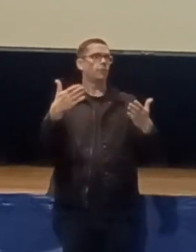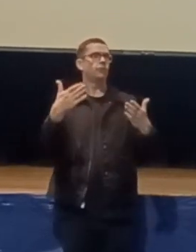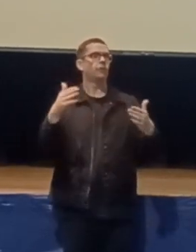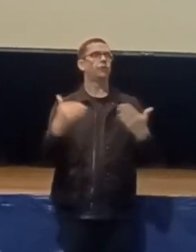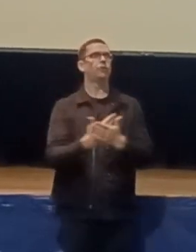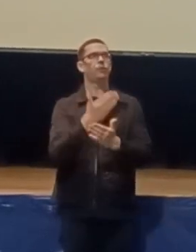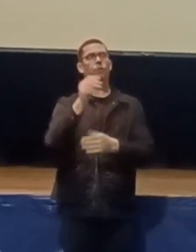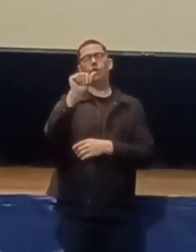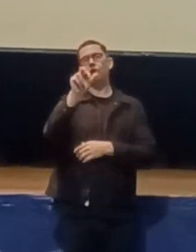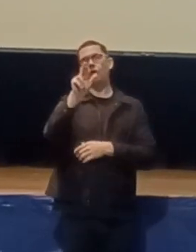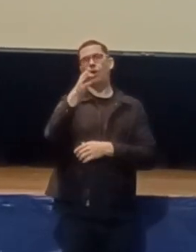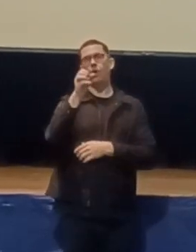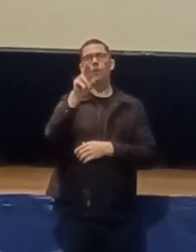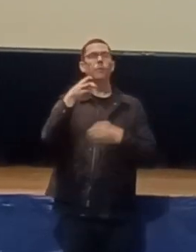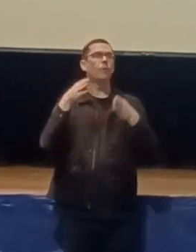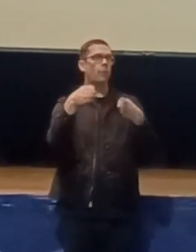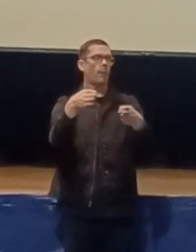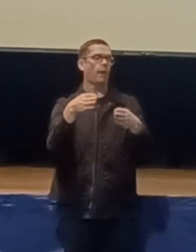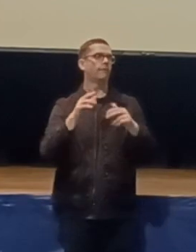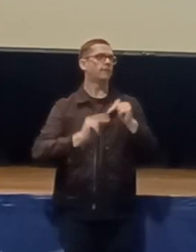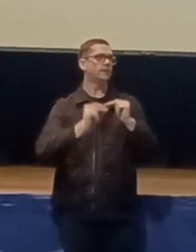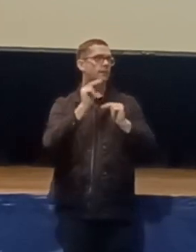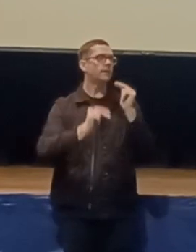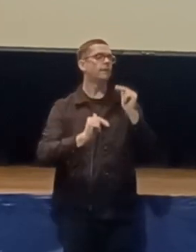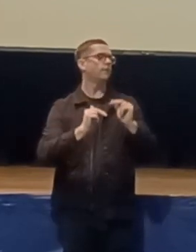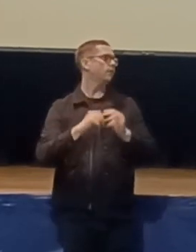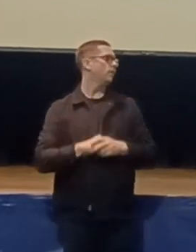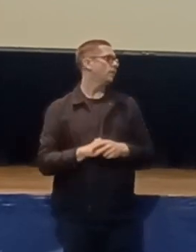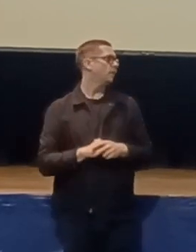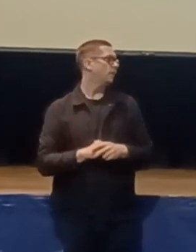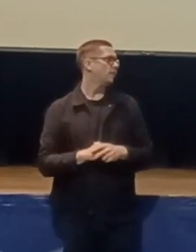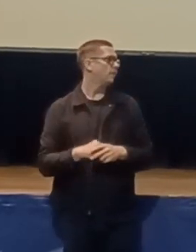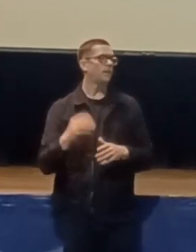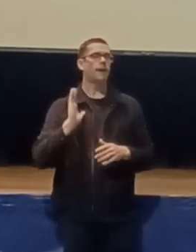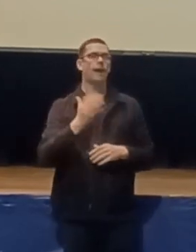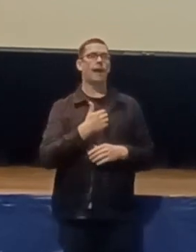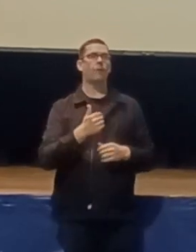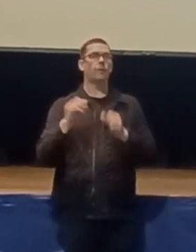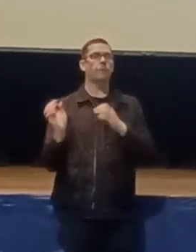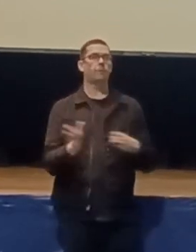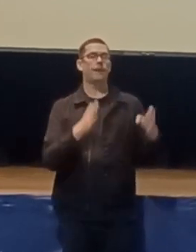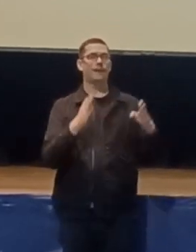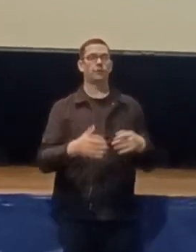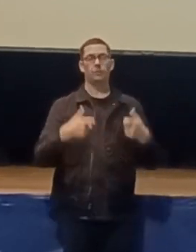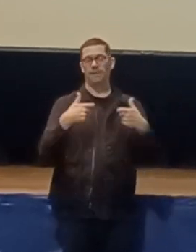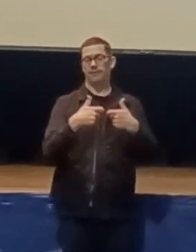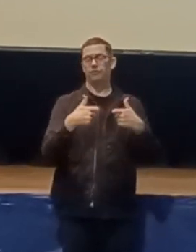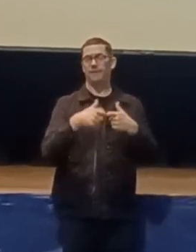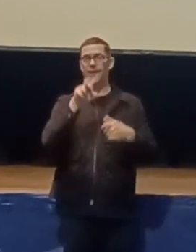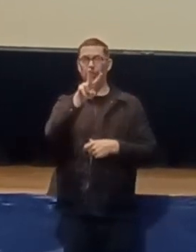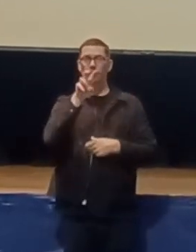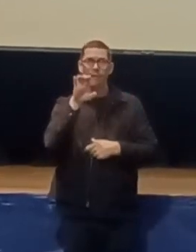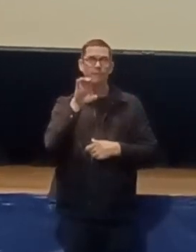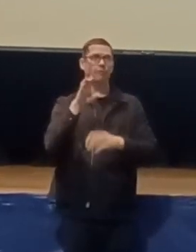Way facility. For our bus maintenance facility and our plan to electrify 200 buses at the MbTA.